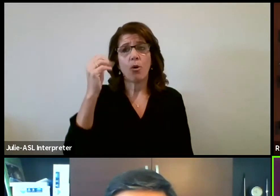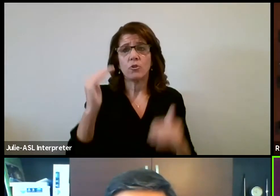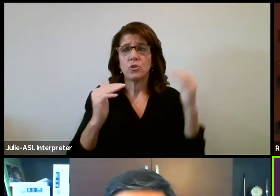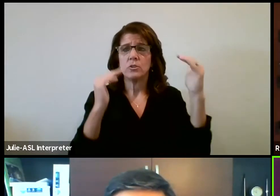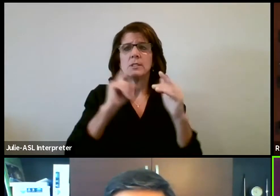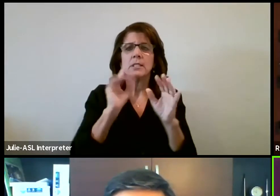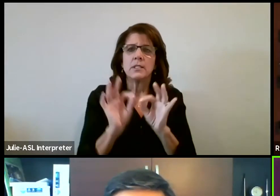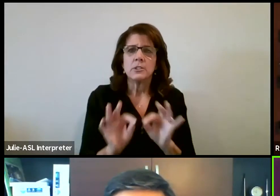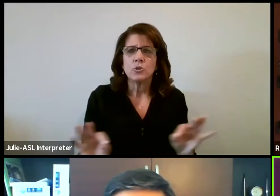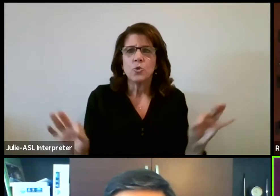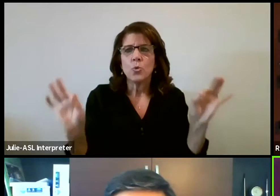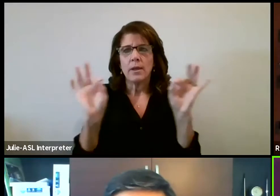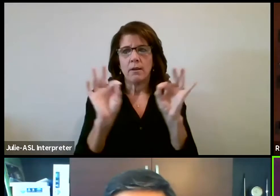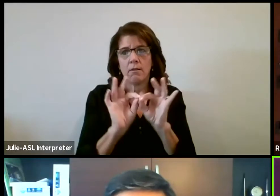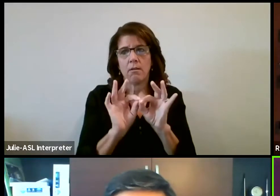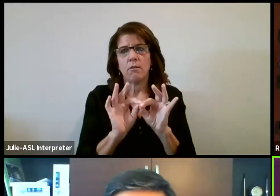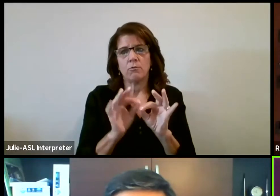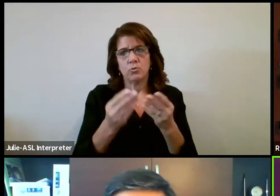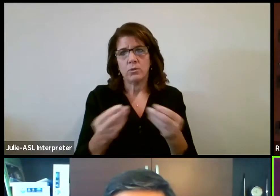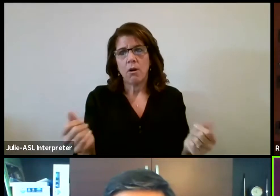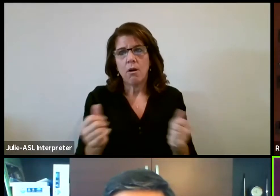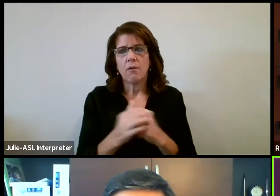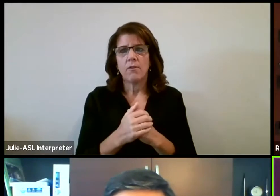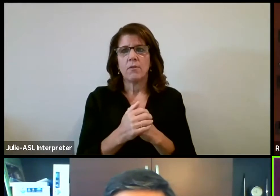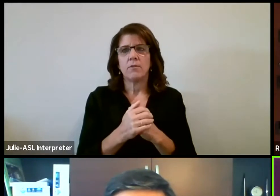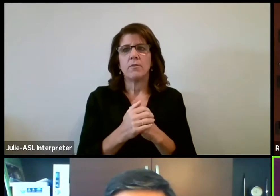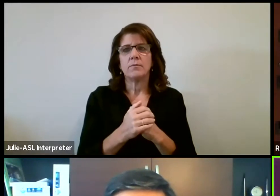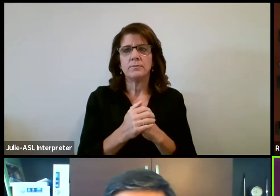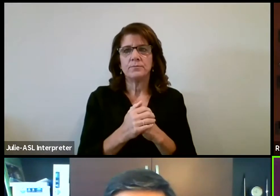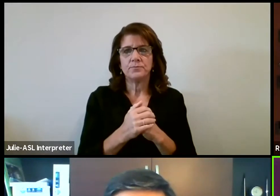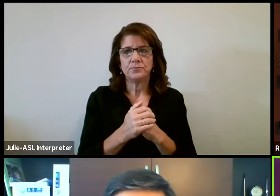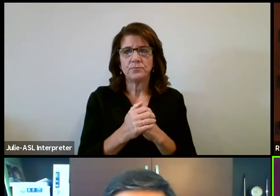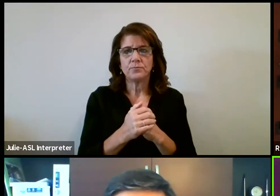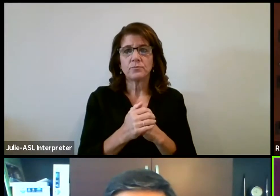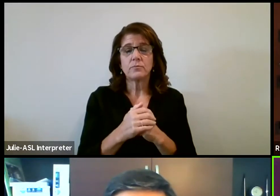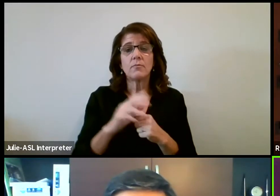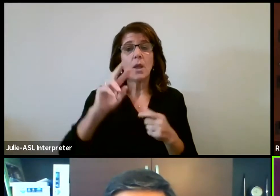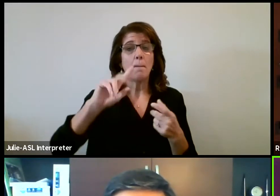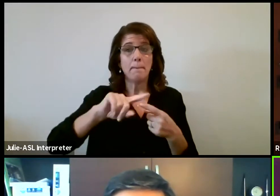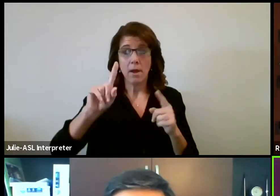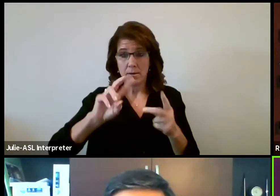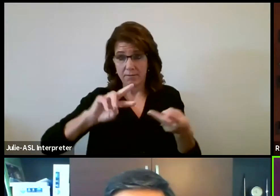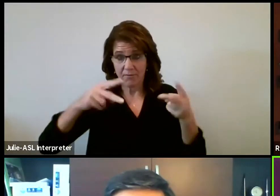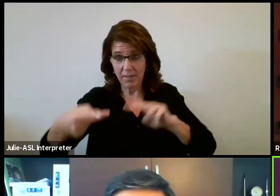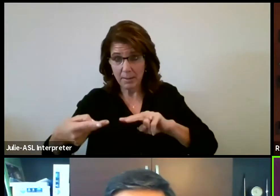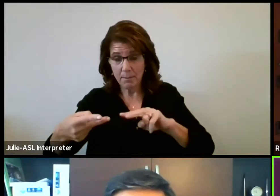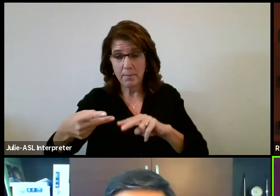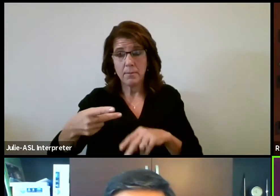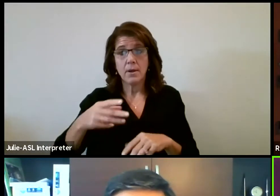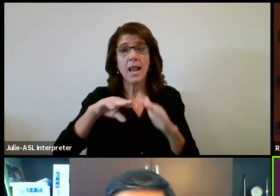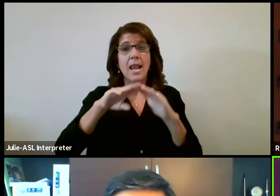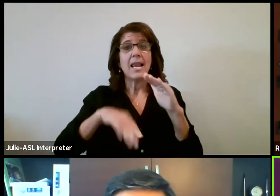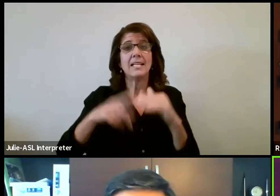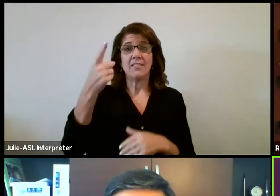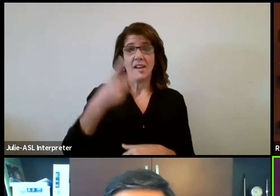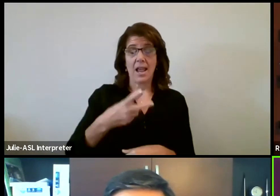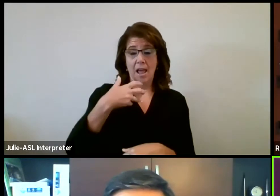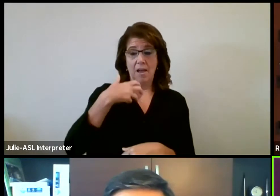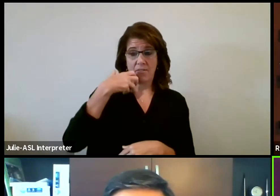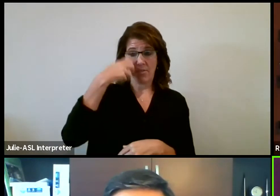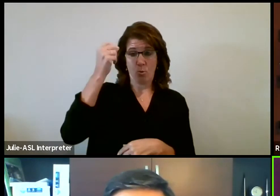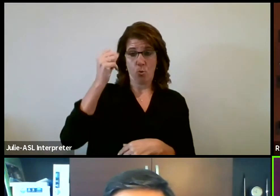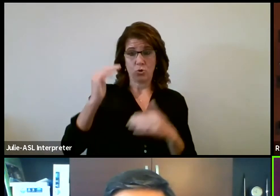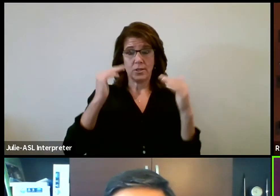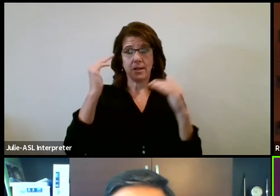absolutely critical to solve. But the flip of this is, right, that less than half of older adults around the world